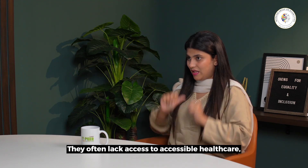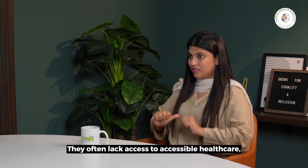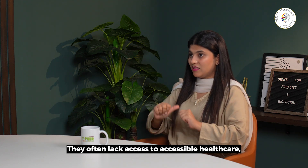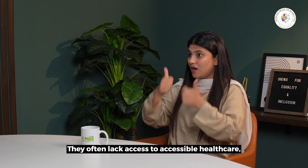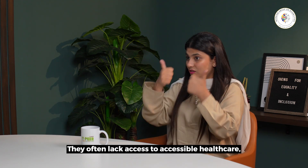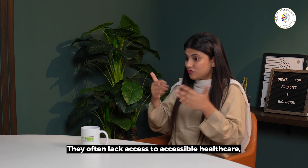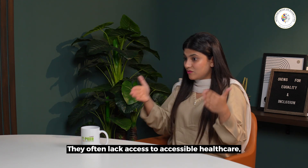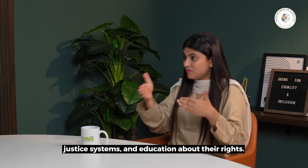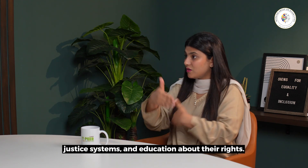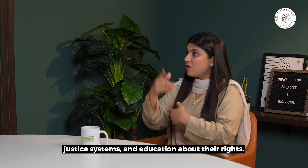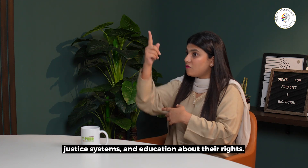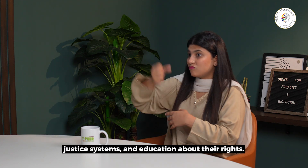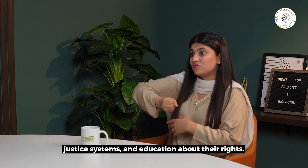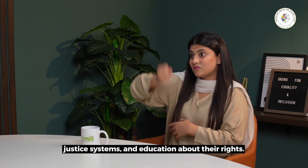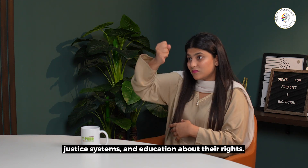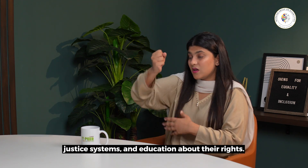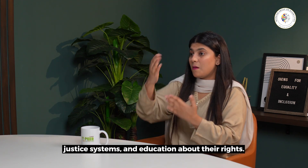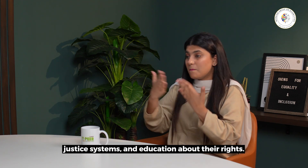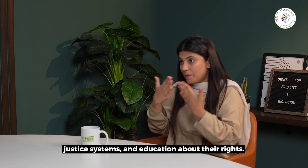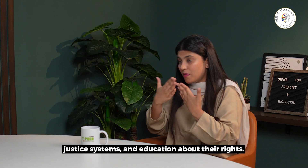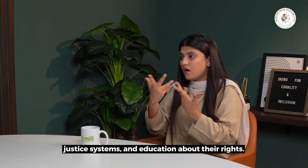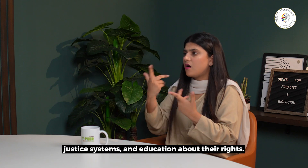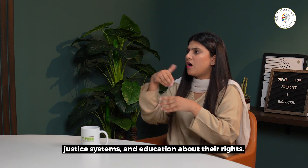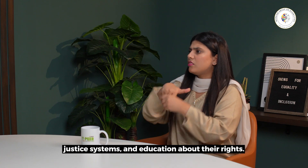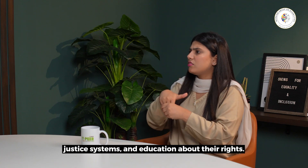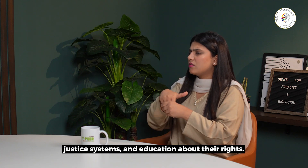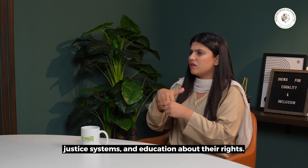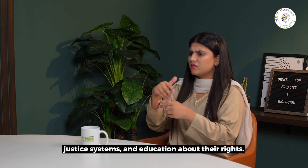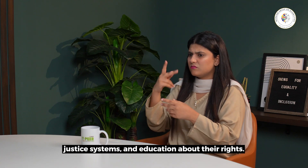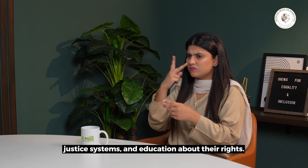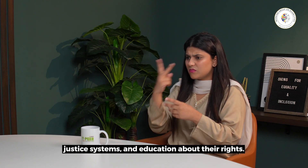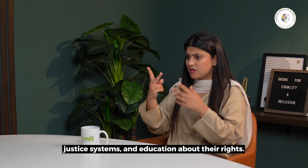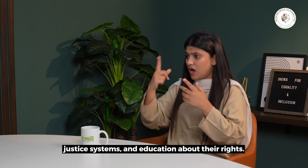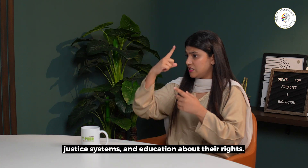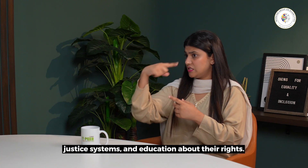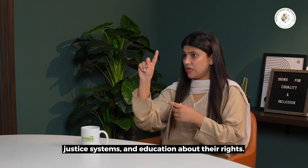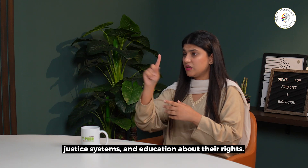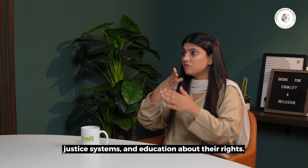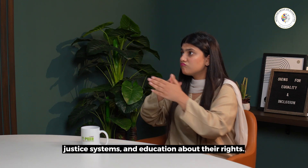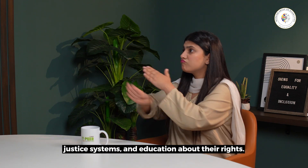accessible healthcare, justice system, and education about their rights.